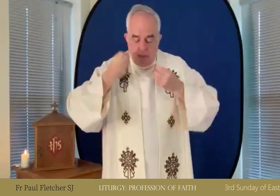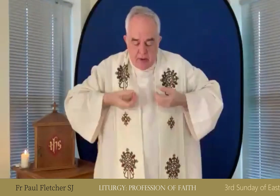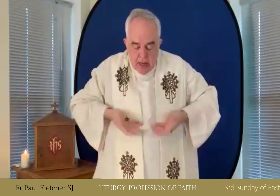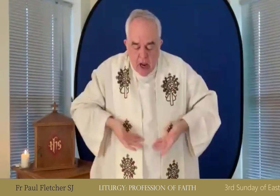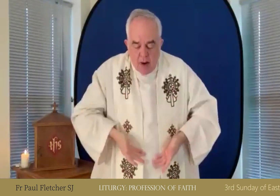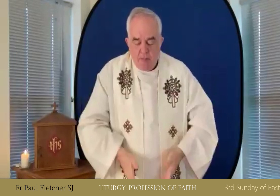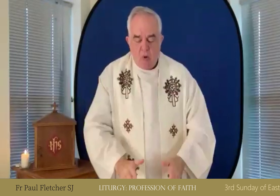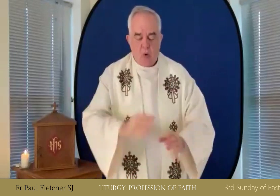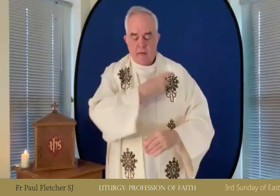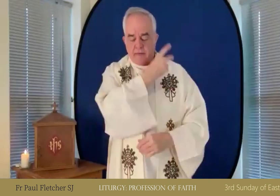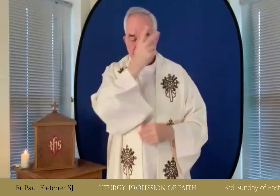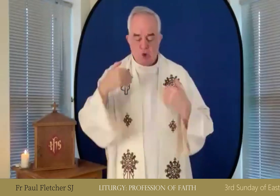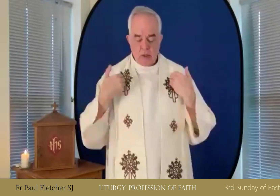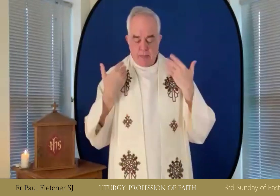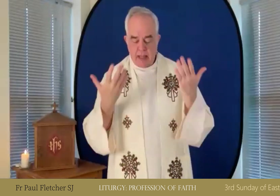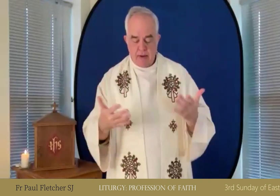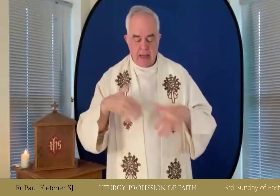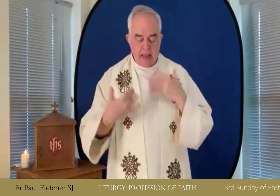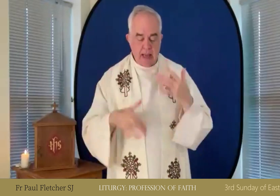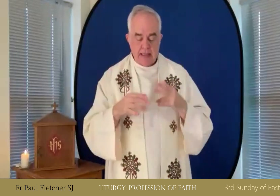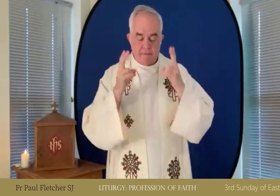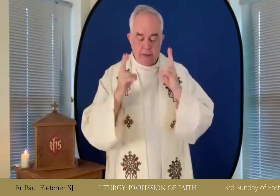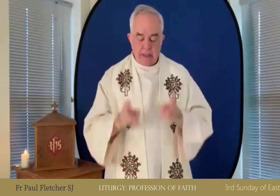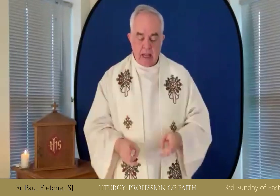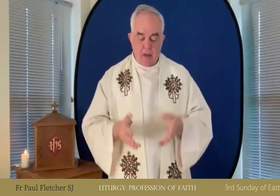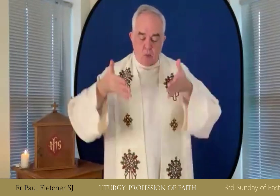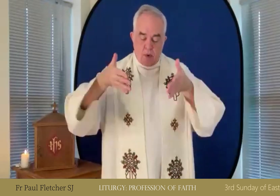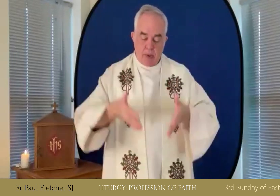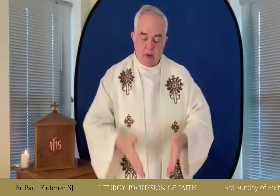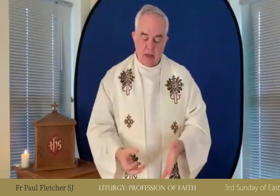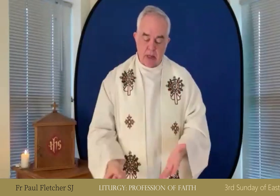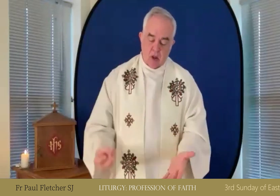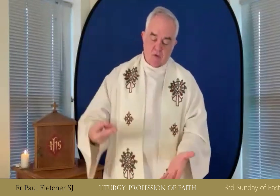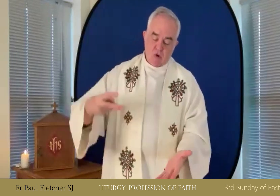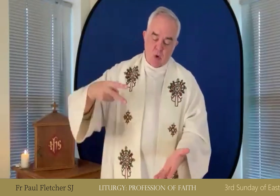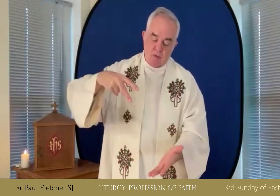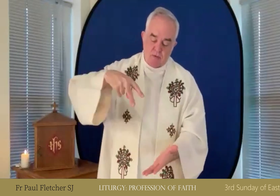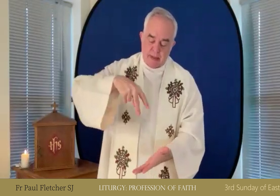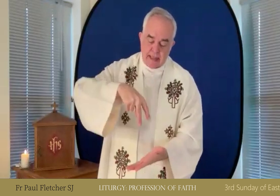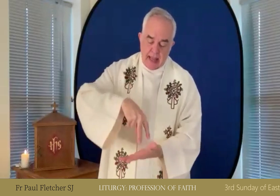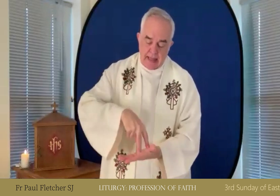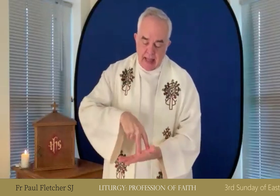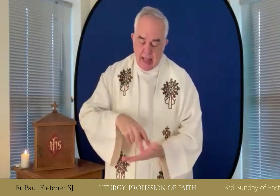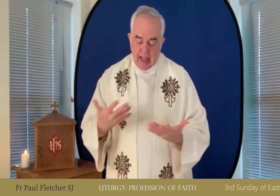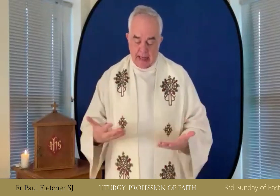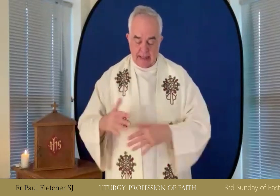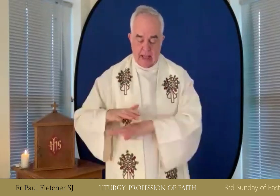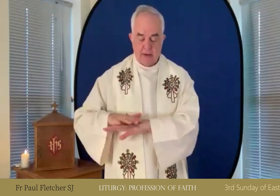Spirit, born of the Virgin Mary, suffered death, was buried, rose from the dead, and is now